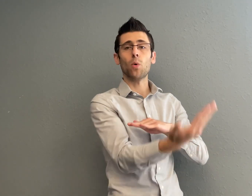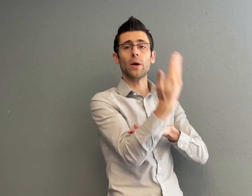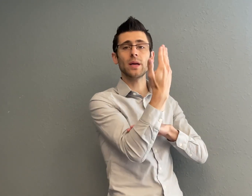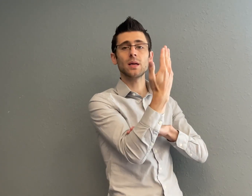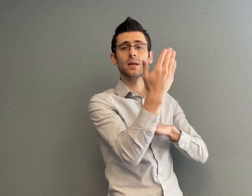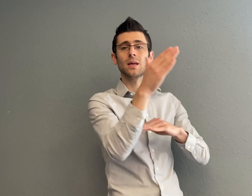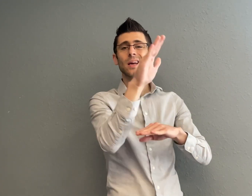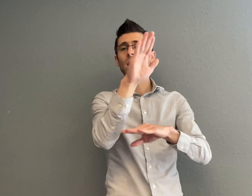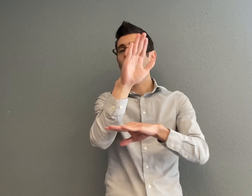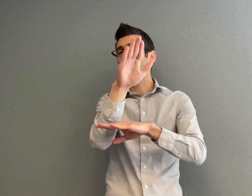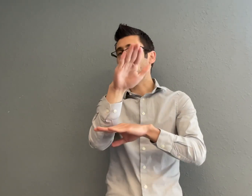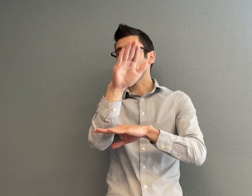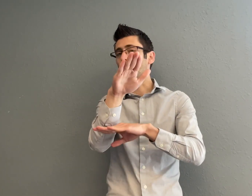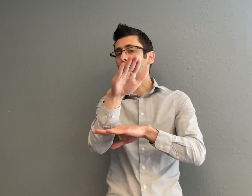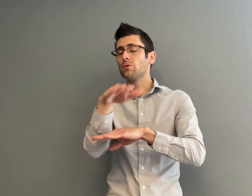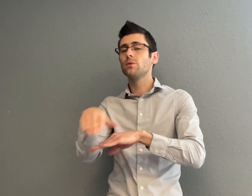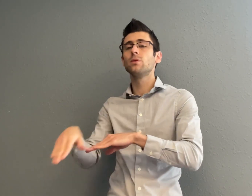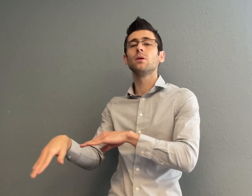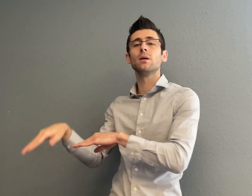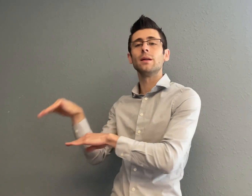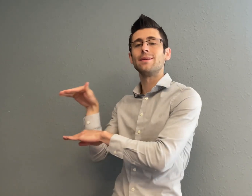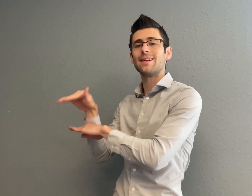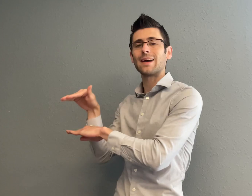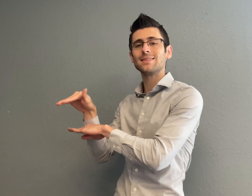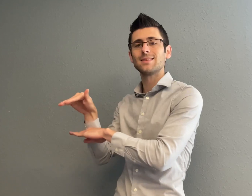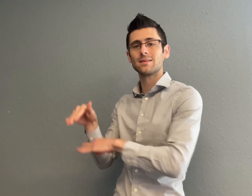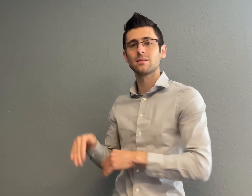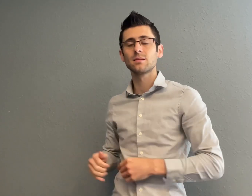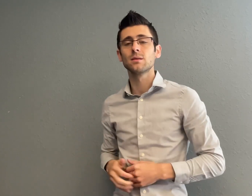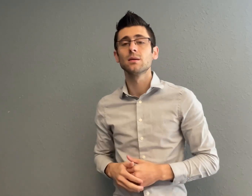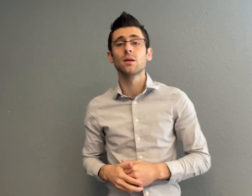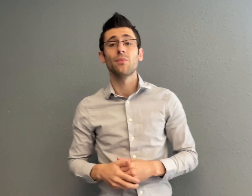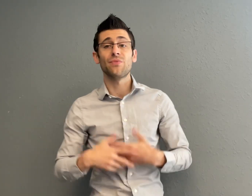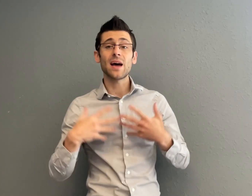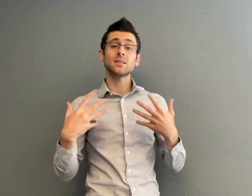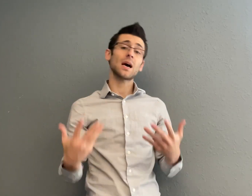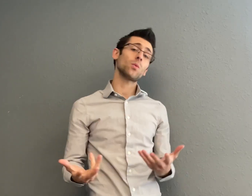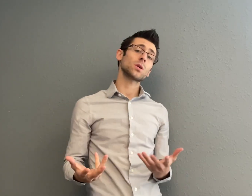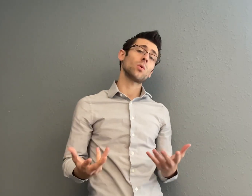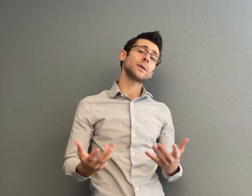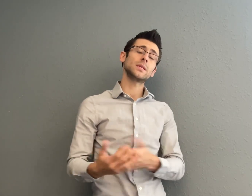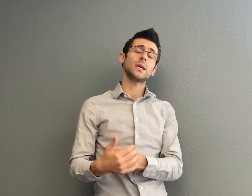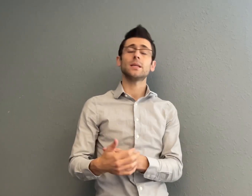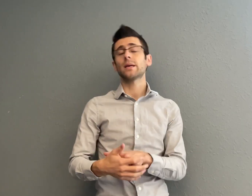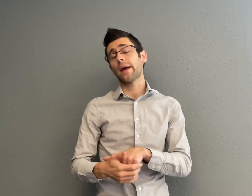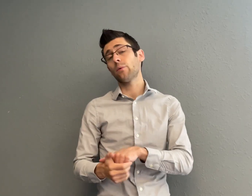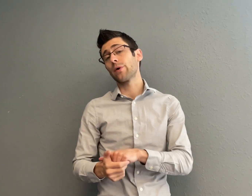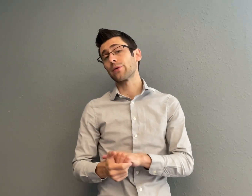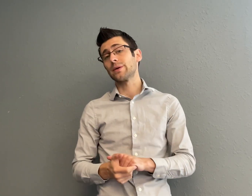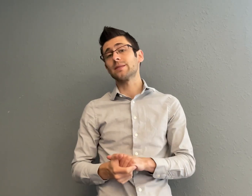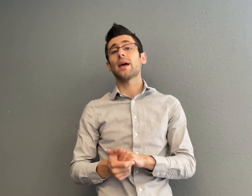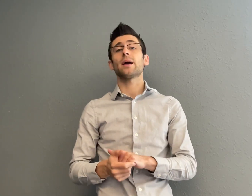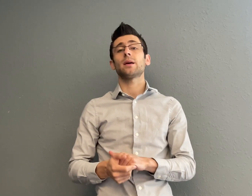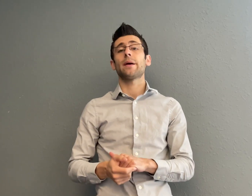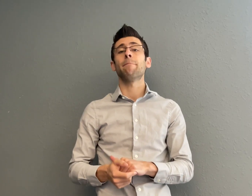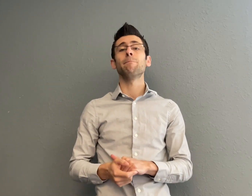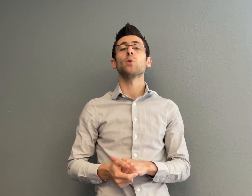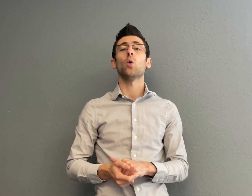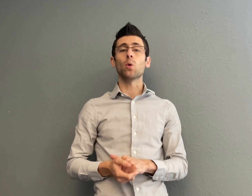morning, afternoon, night. That is how we're going to indicate whether it is AM or